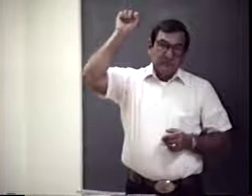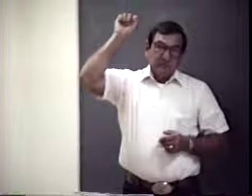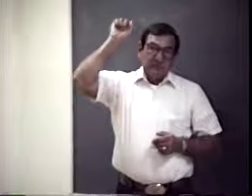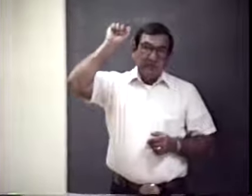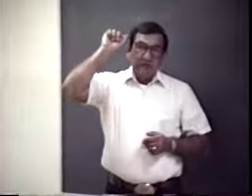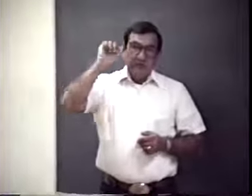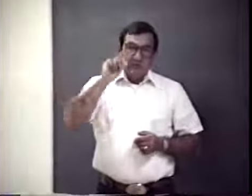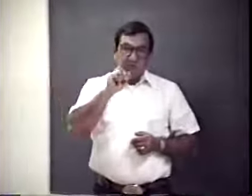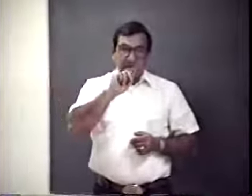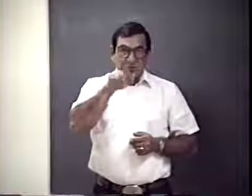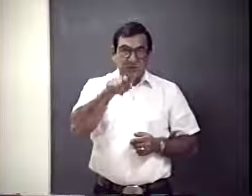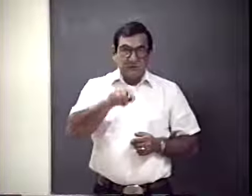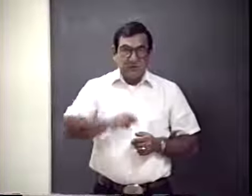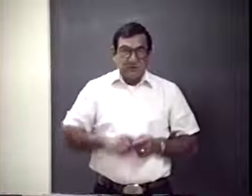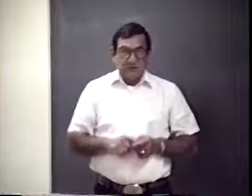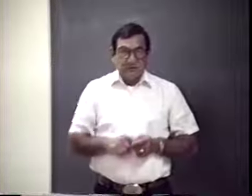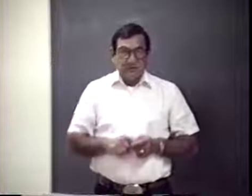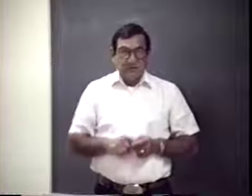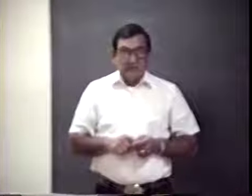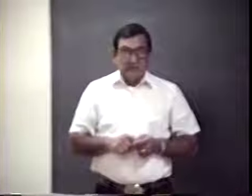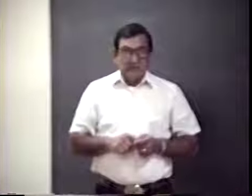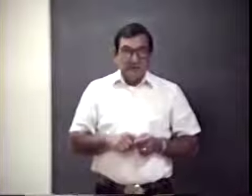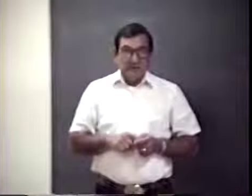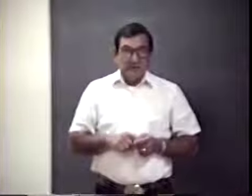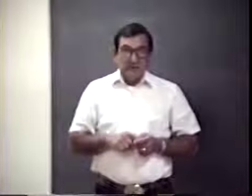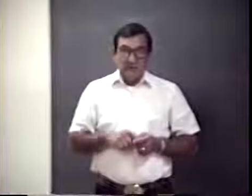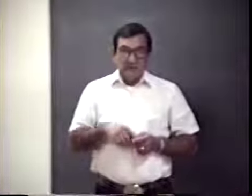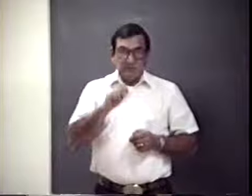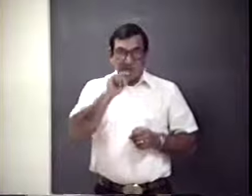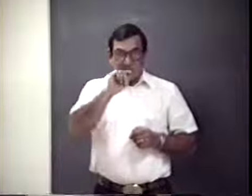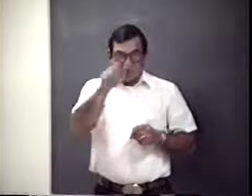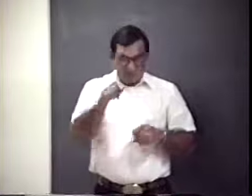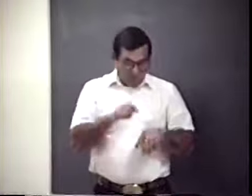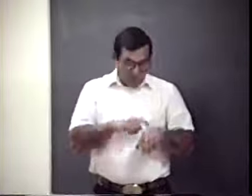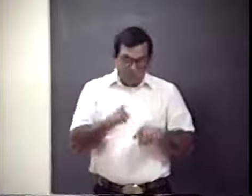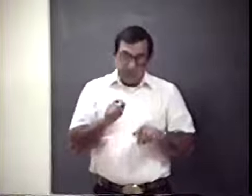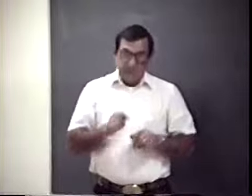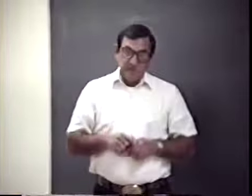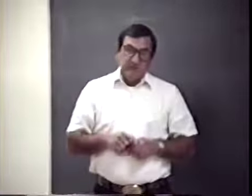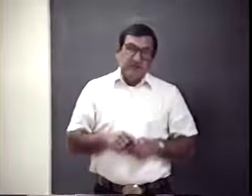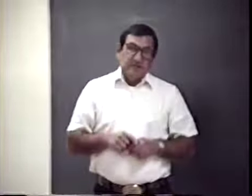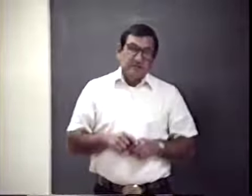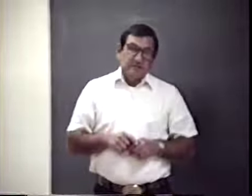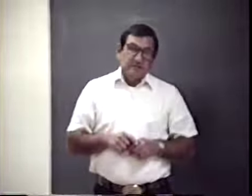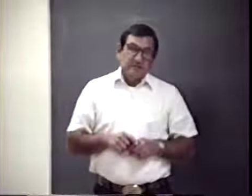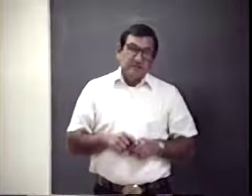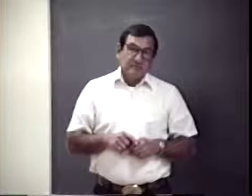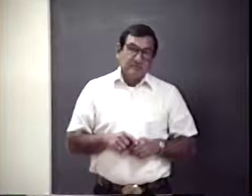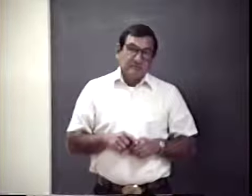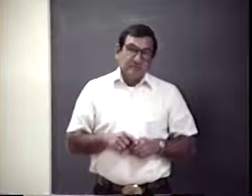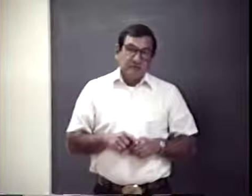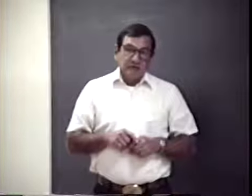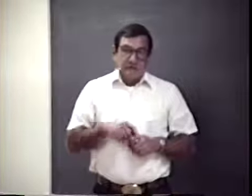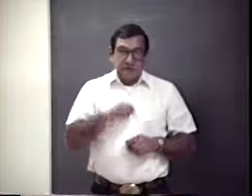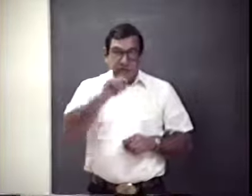Not many of them can speak their own tongue. None of them can speak, very few can speak sign. They talk about carrying